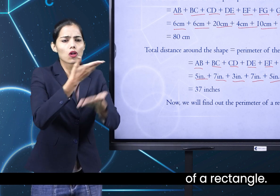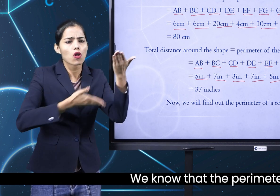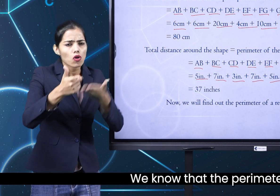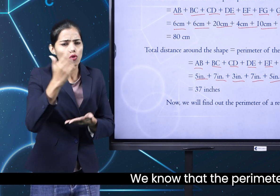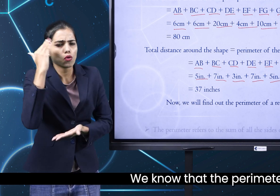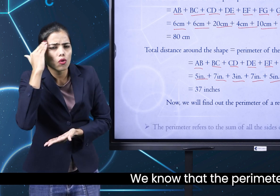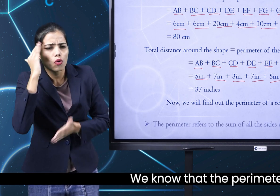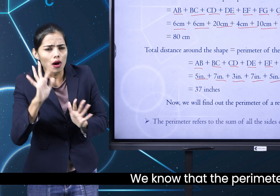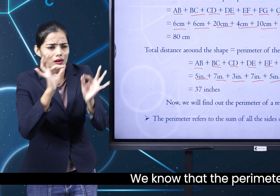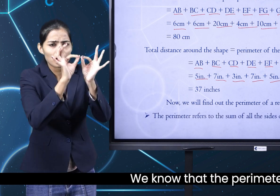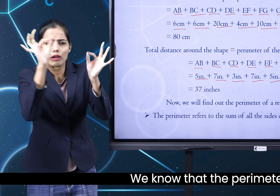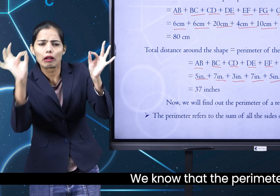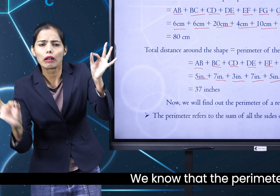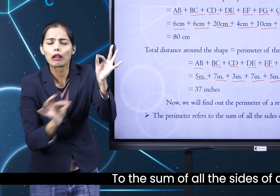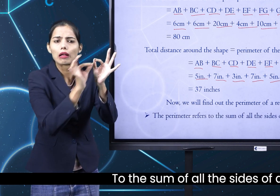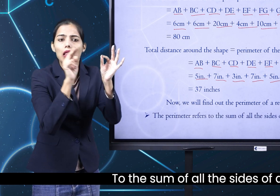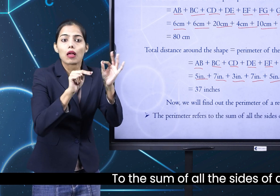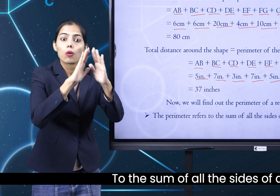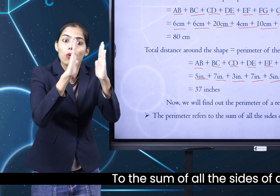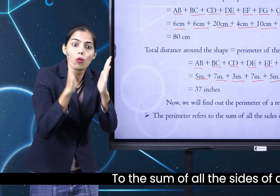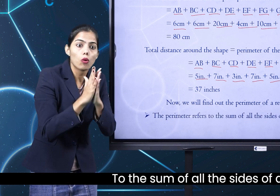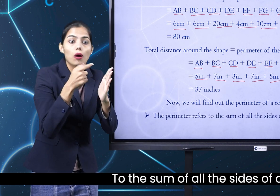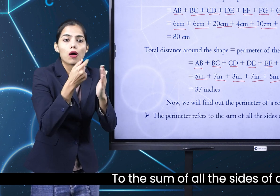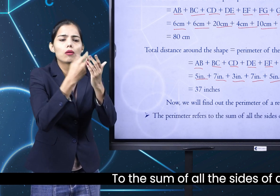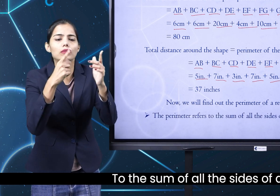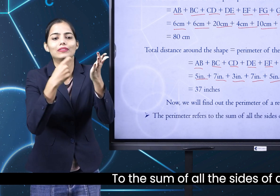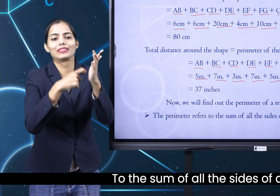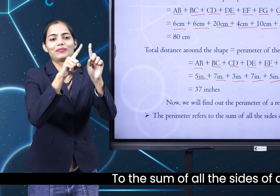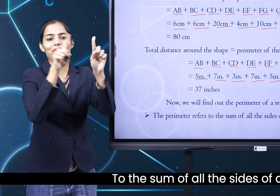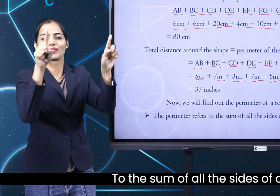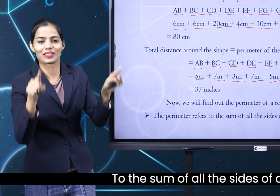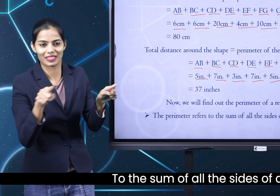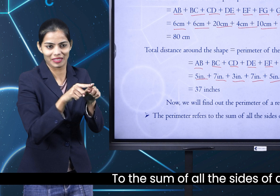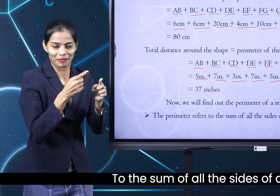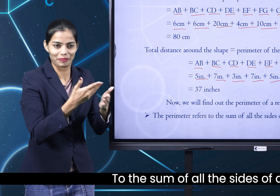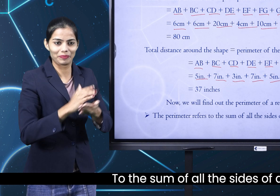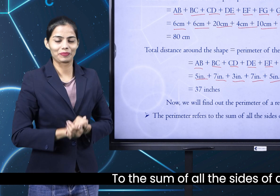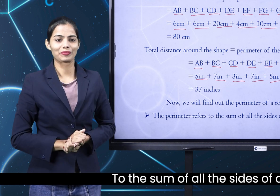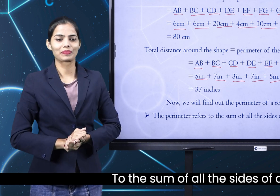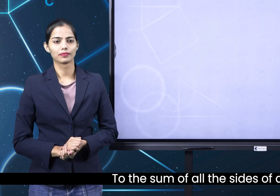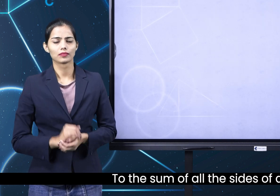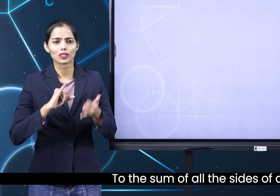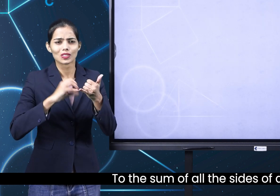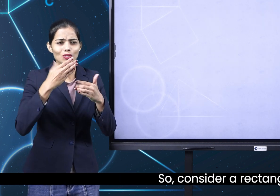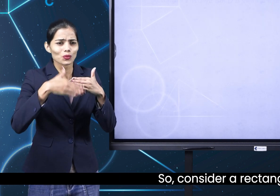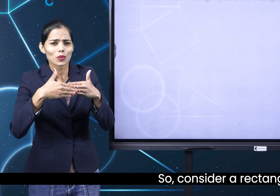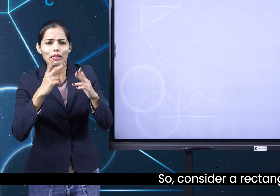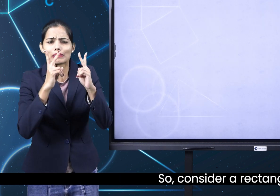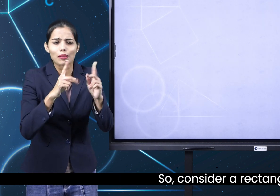We know that the perimeter refers to the sum of all the sides of a rectangle. So, consider